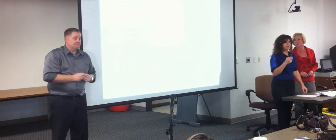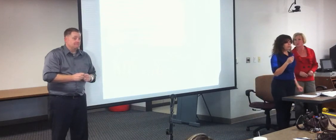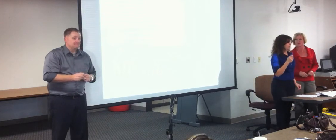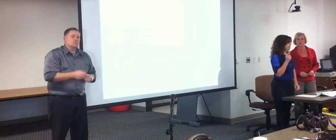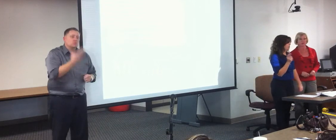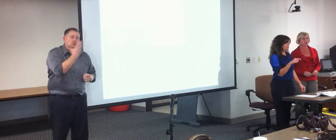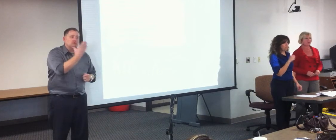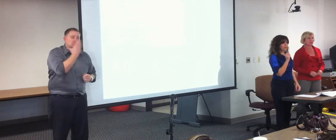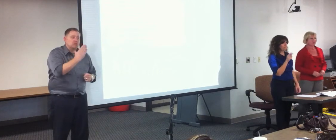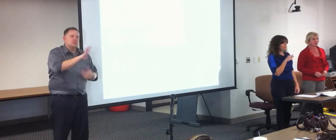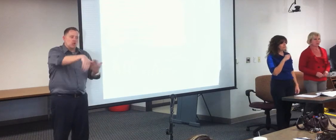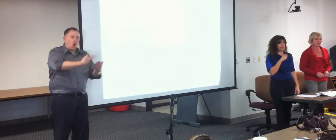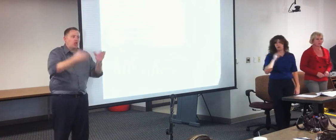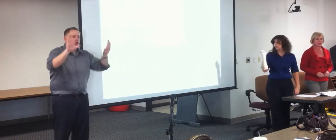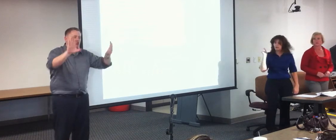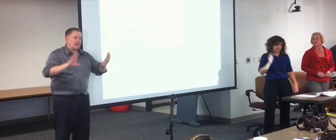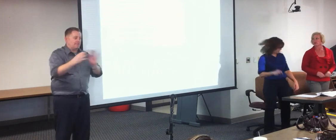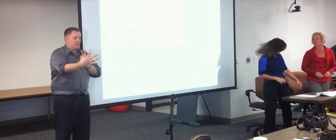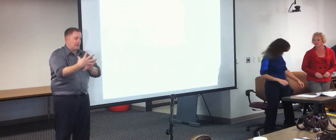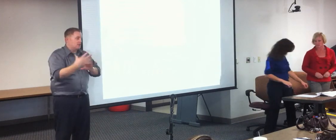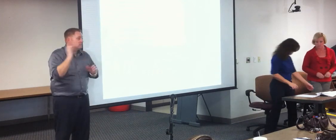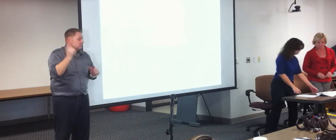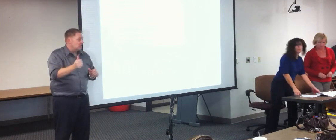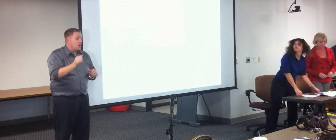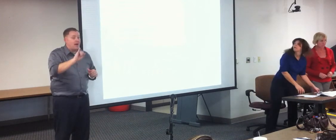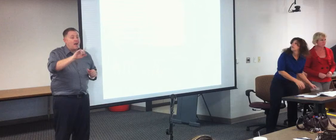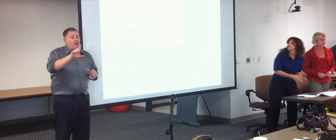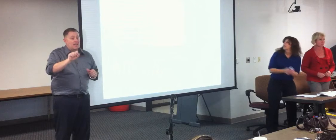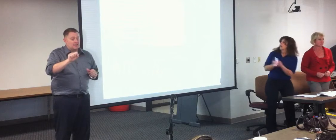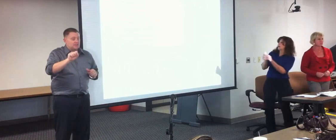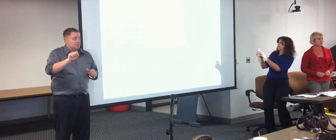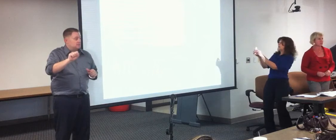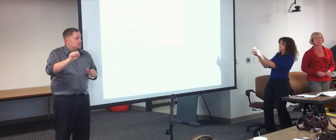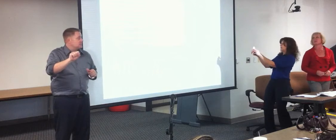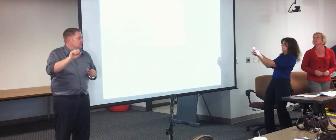Good, good. That's all great feedback. Okay, the ILS.